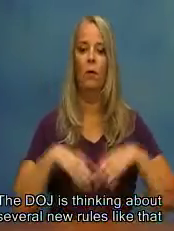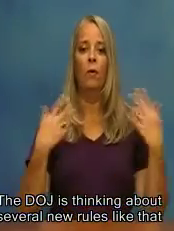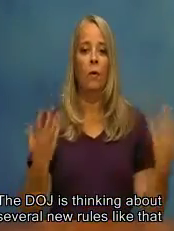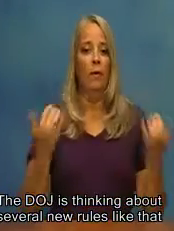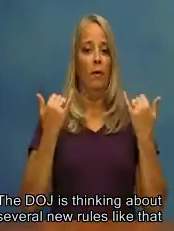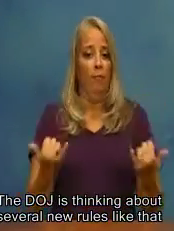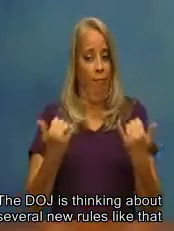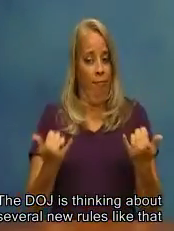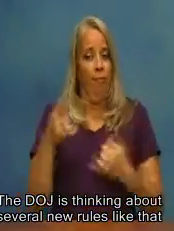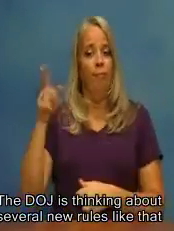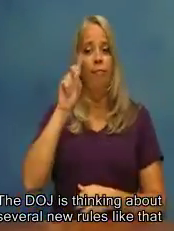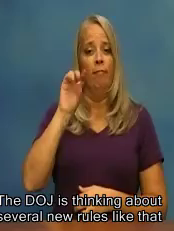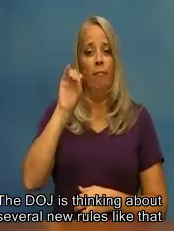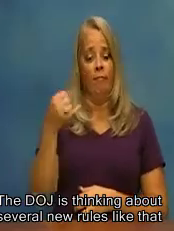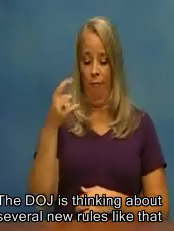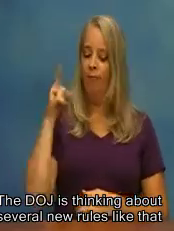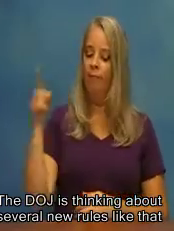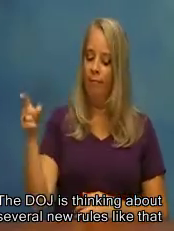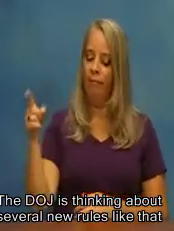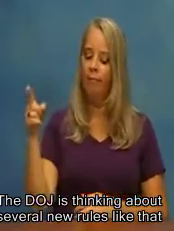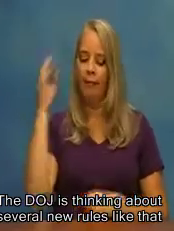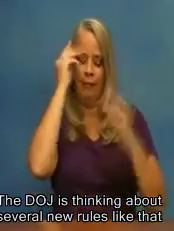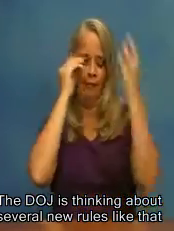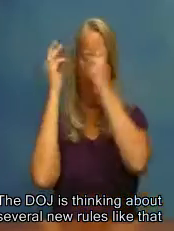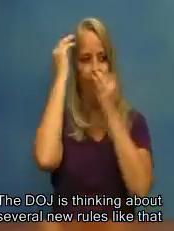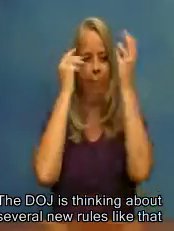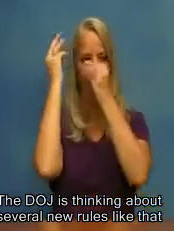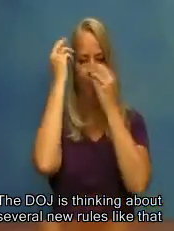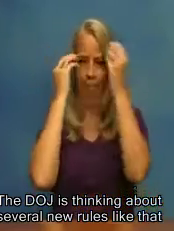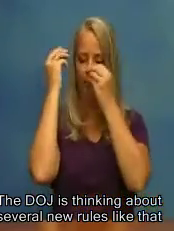The DOJ is thinking about several new rules like that.